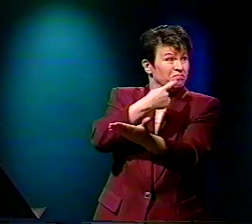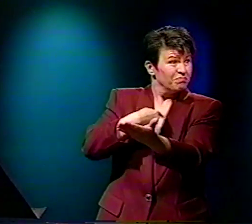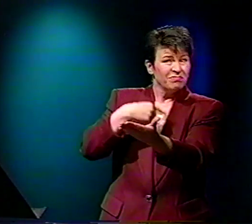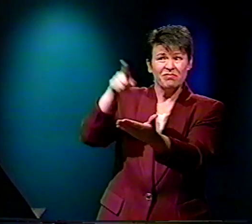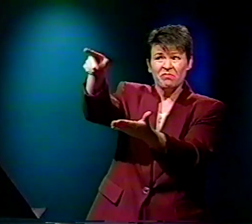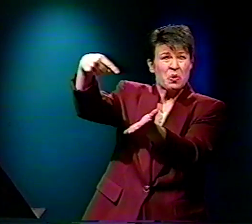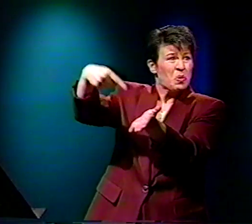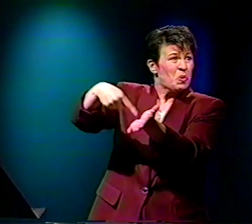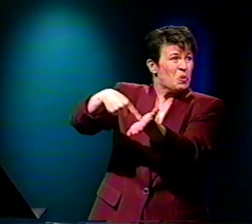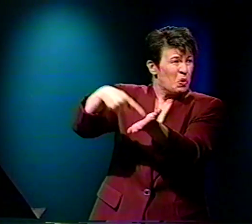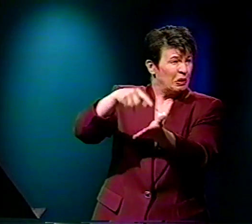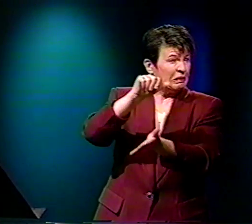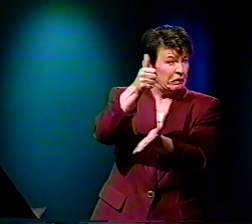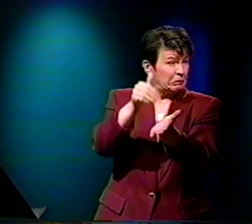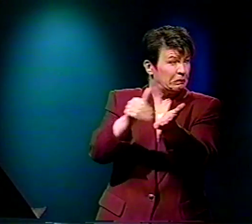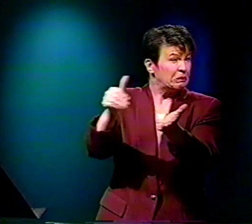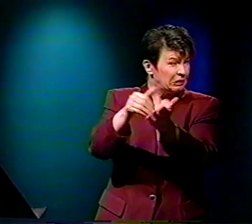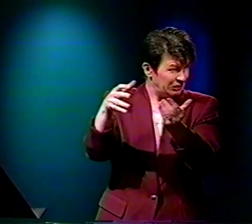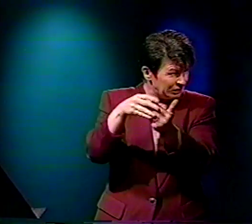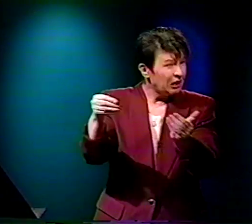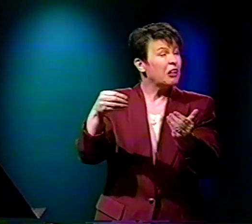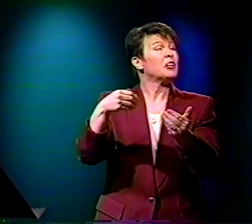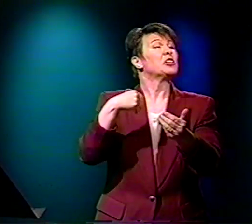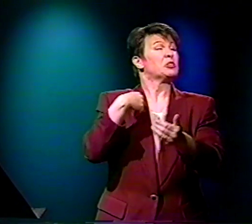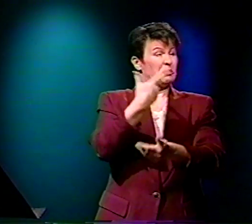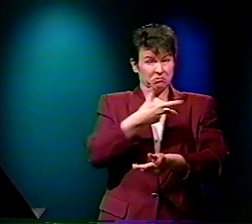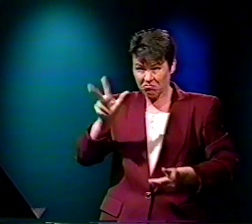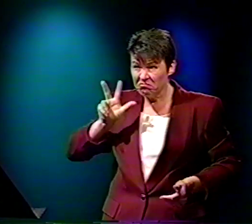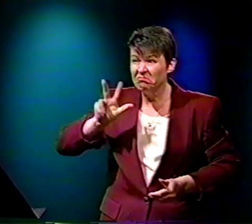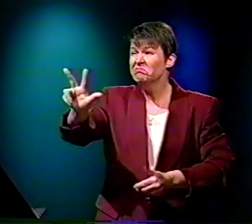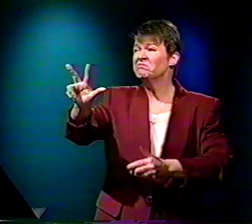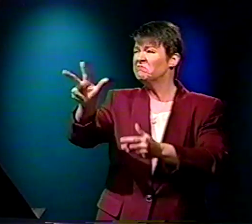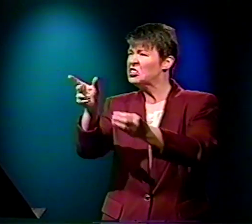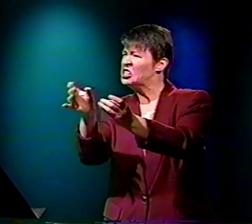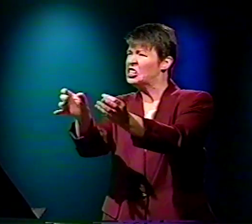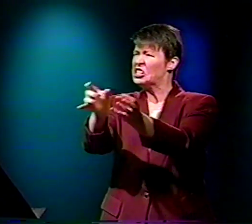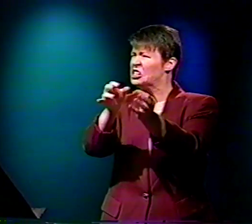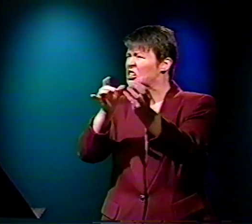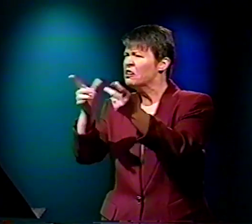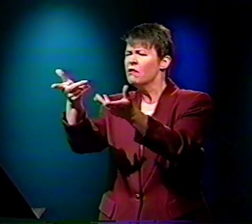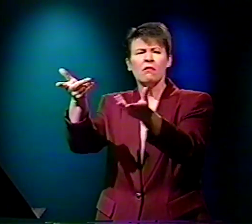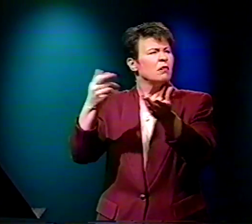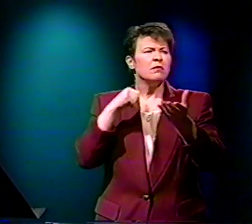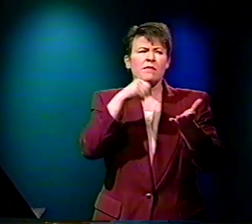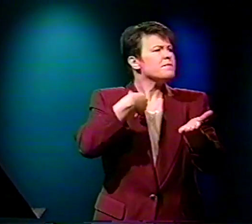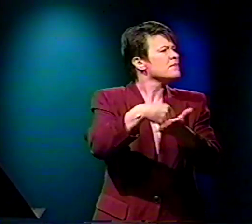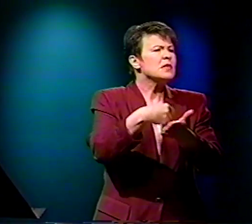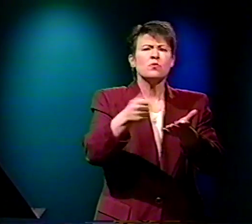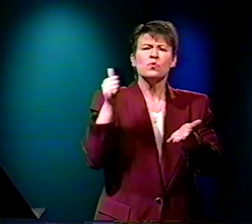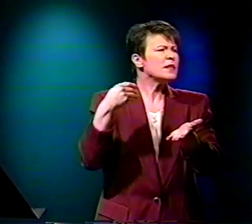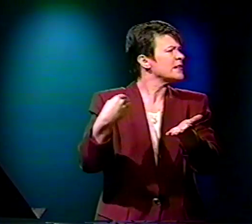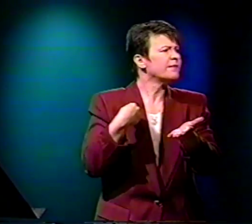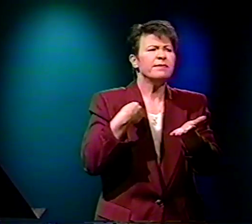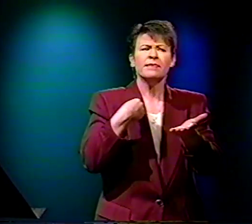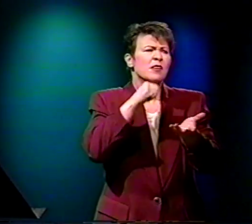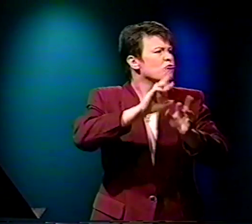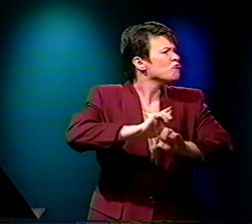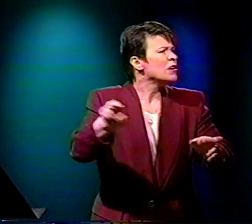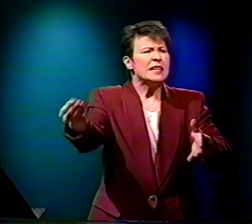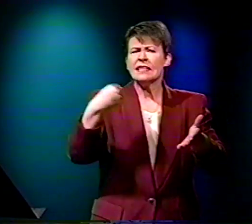what you told us to do. We went to try and get the $10 million owed you. And when we got there, we did everything we could, but they didn't have the money and they weren't